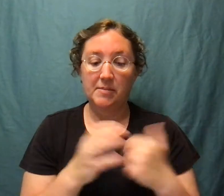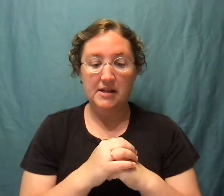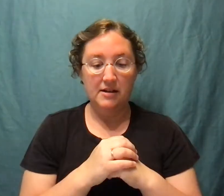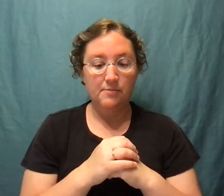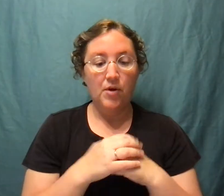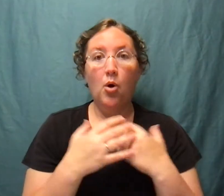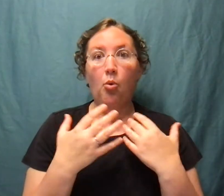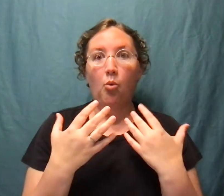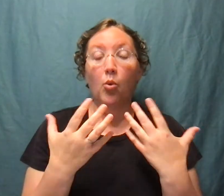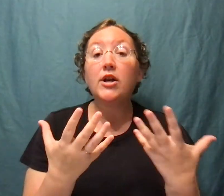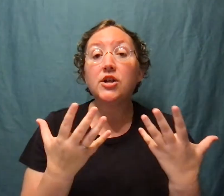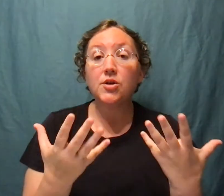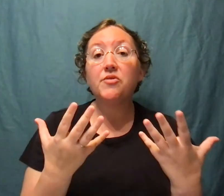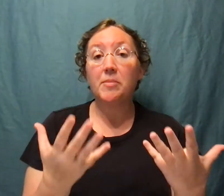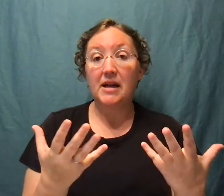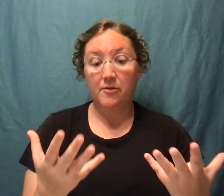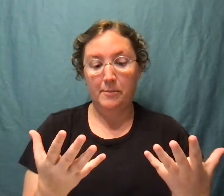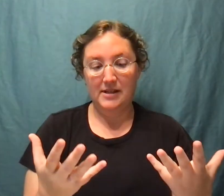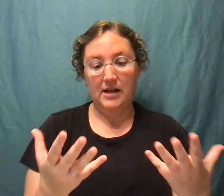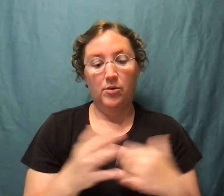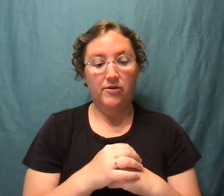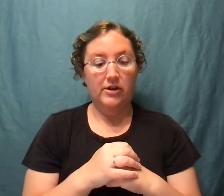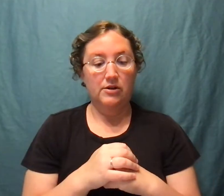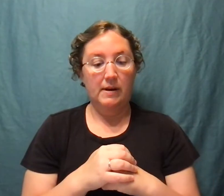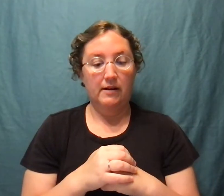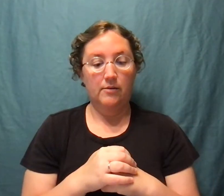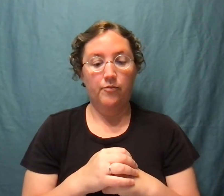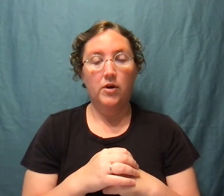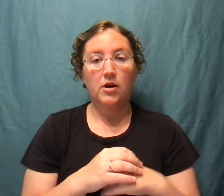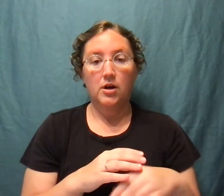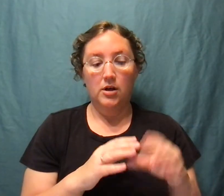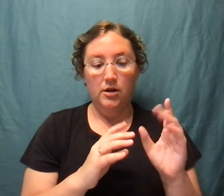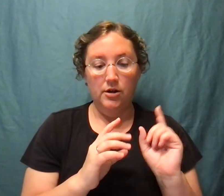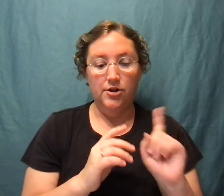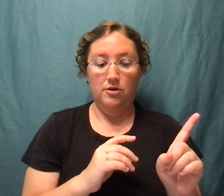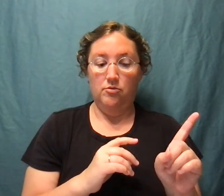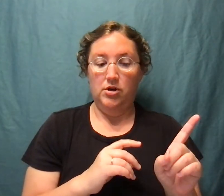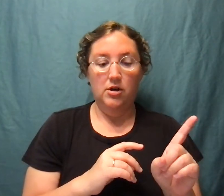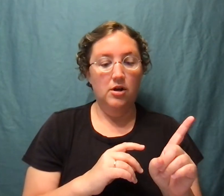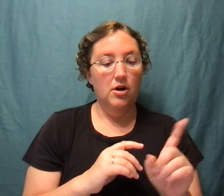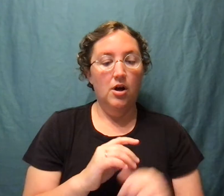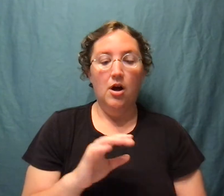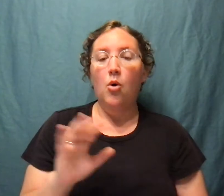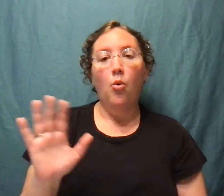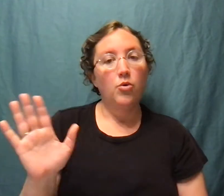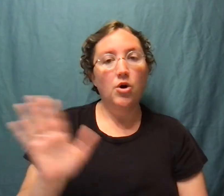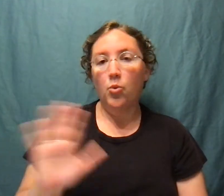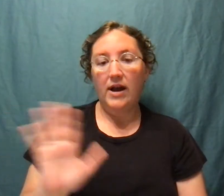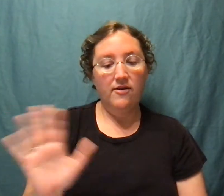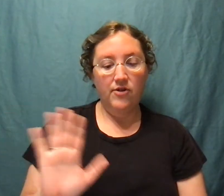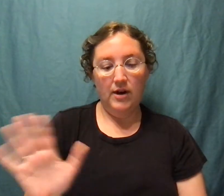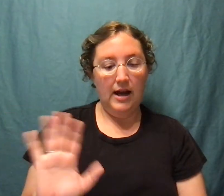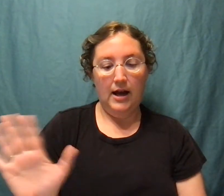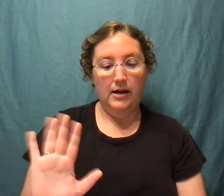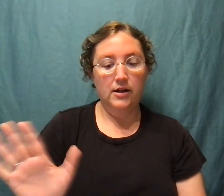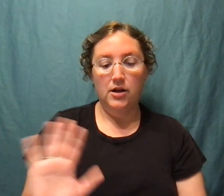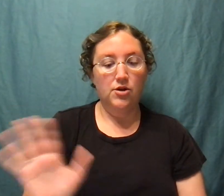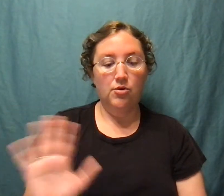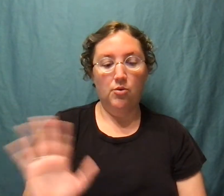mistakes. What do you do if you make a mistake while you're finger spelling? Don't wave your hand to erase